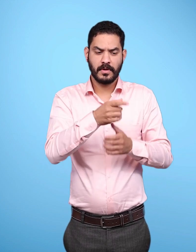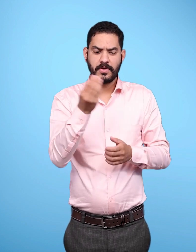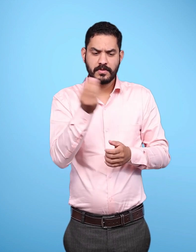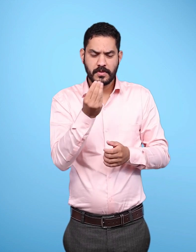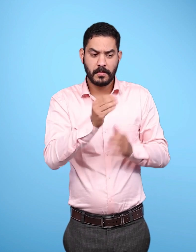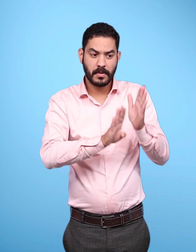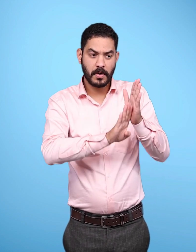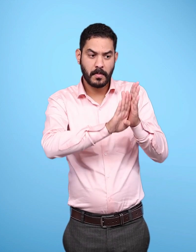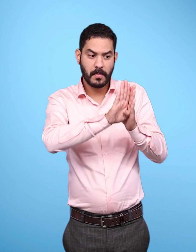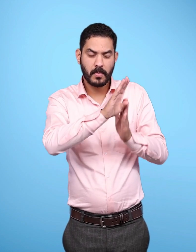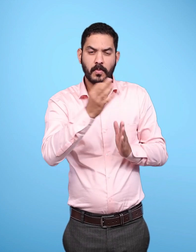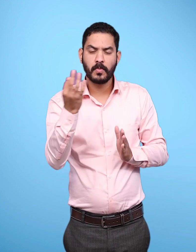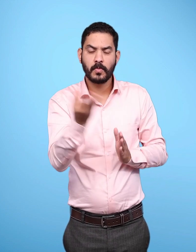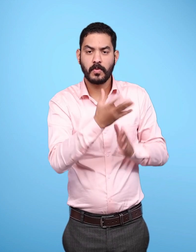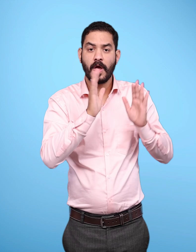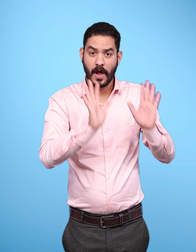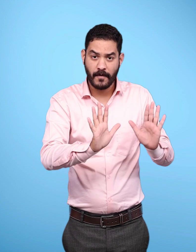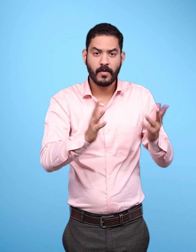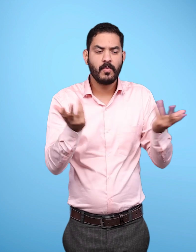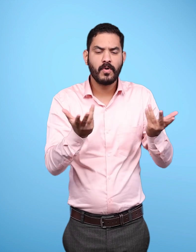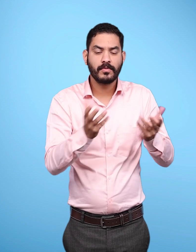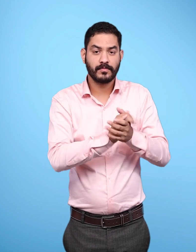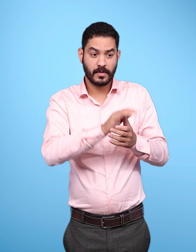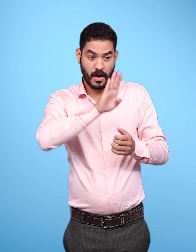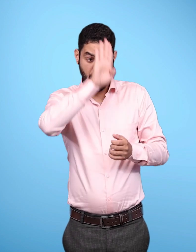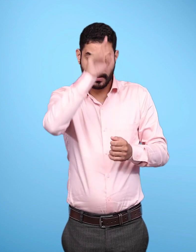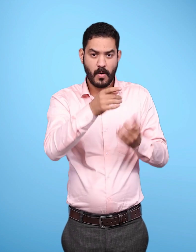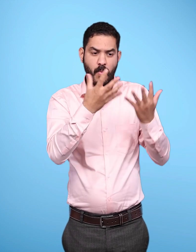and the village remained the basic unit of administration.